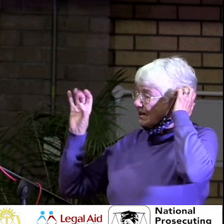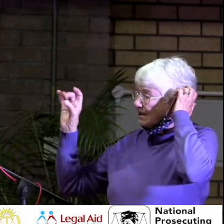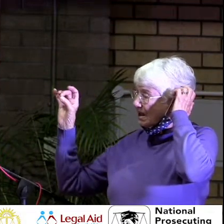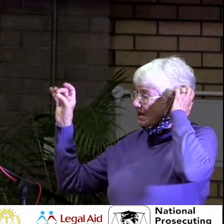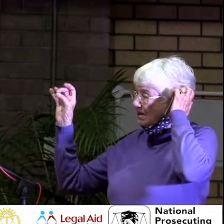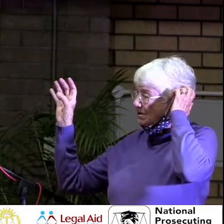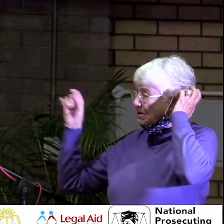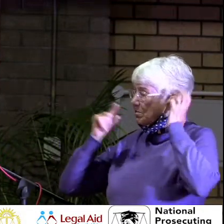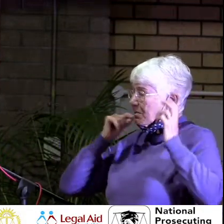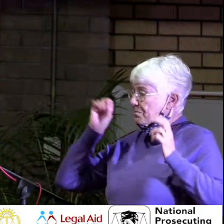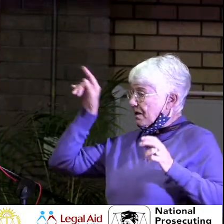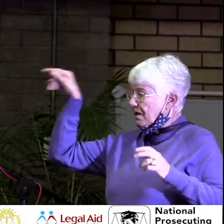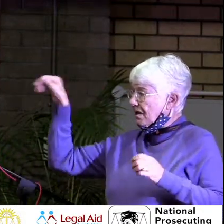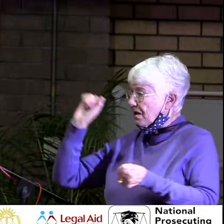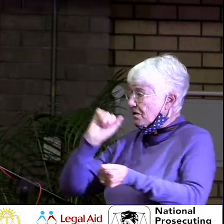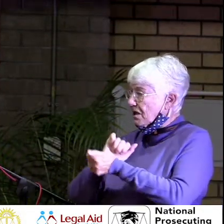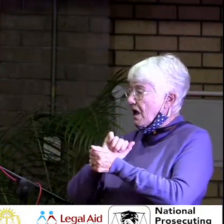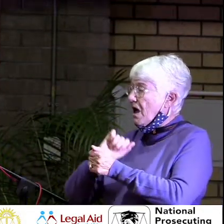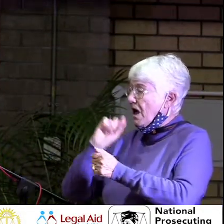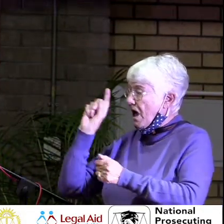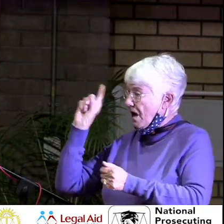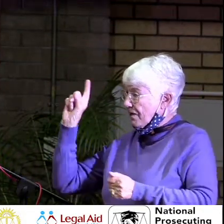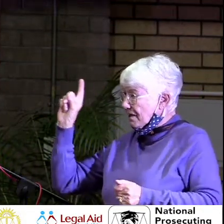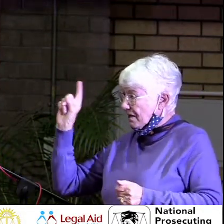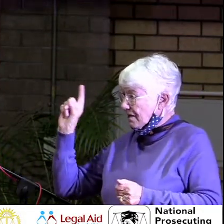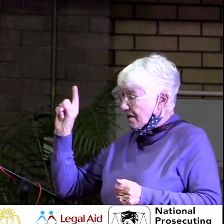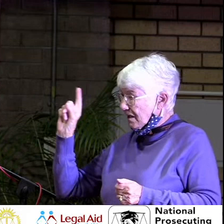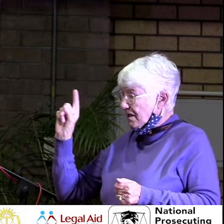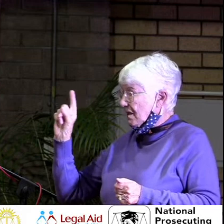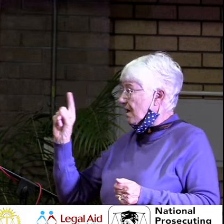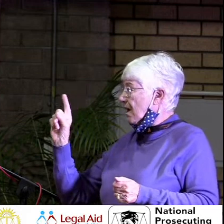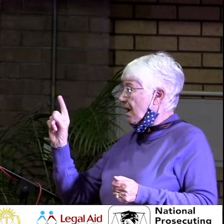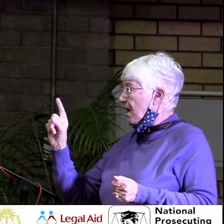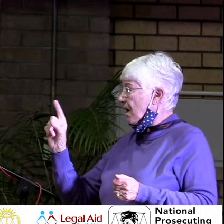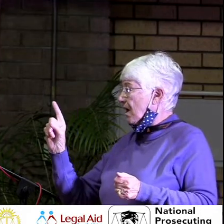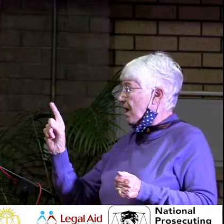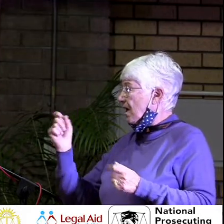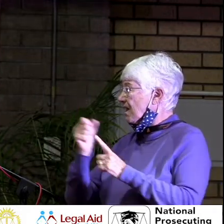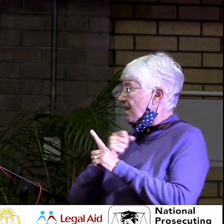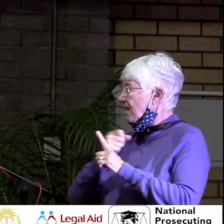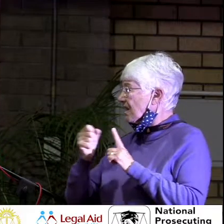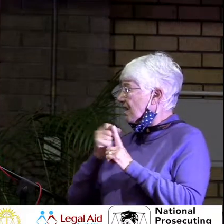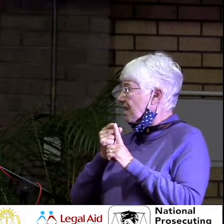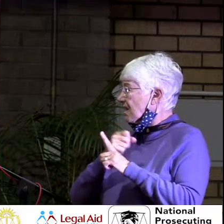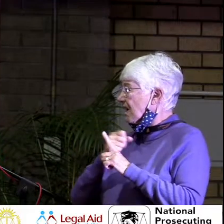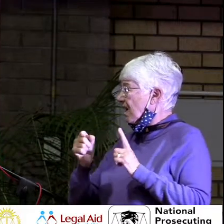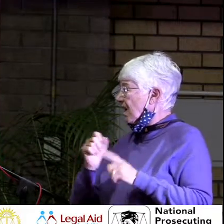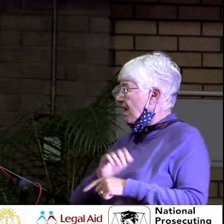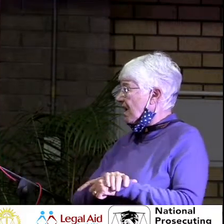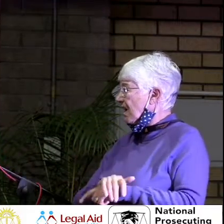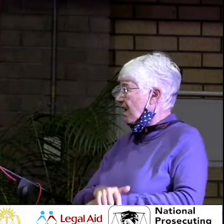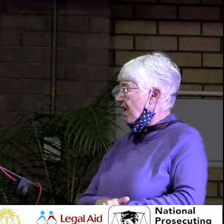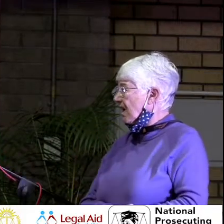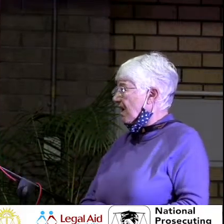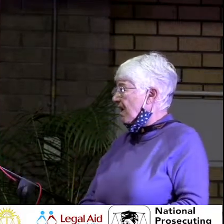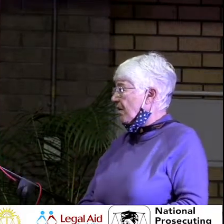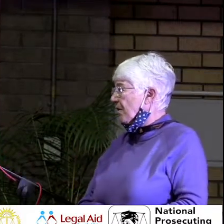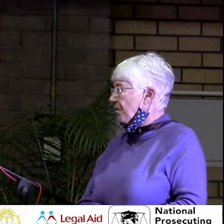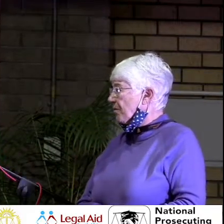93,614. And I'm talking about only the sentence. Those that are under remand is